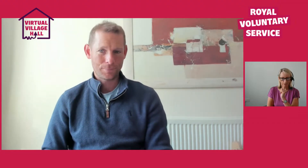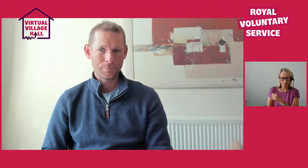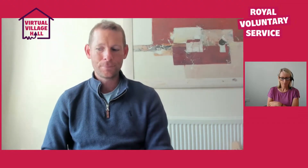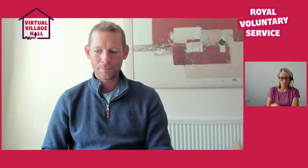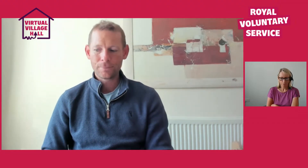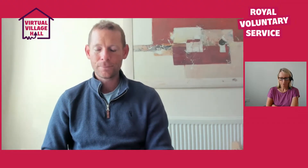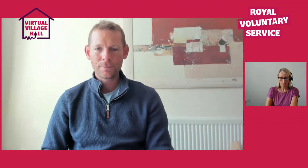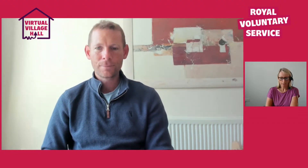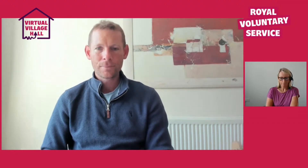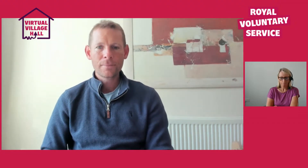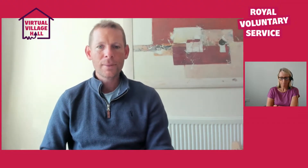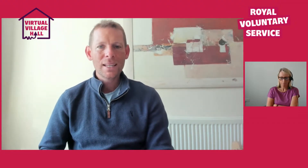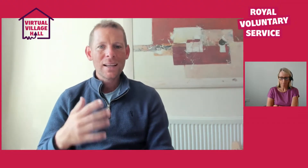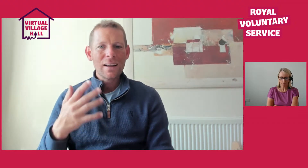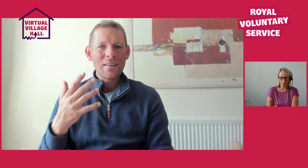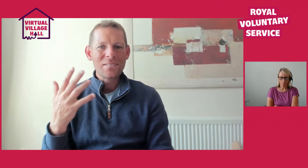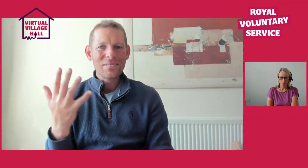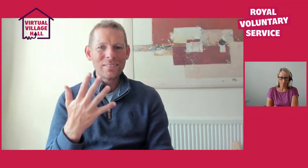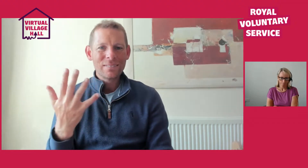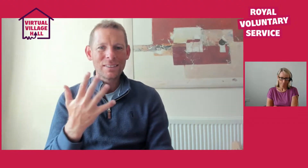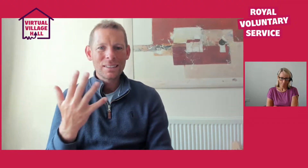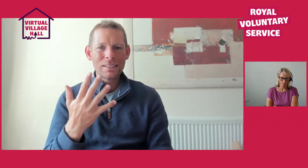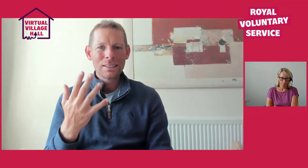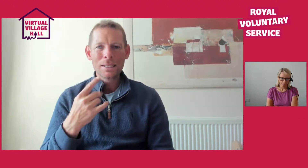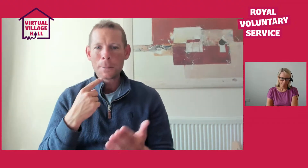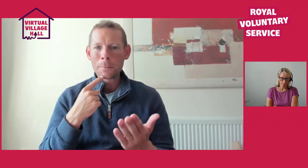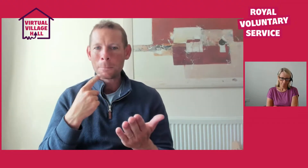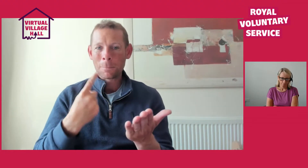And now here comes number 3.